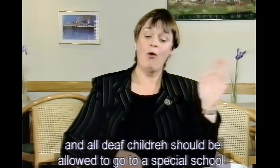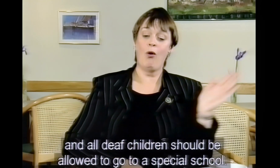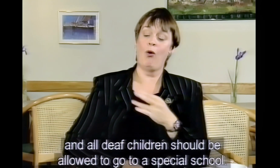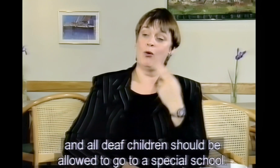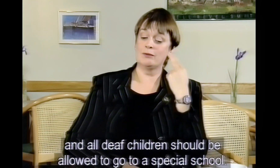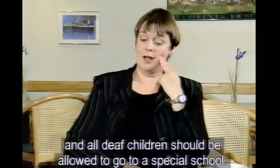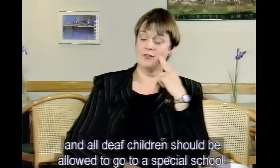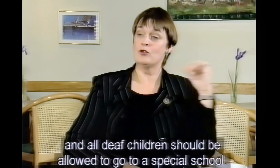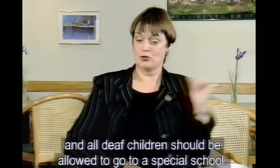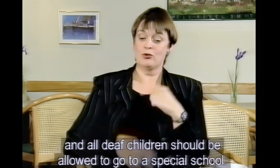to go to a special school.